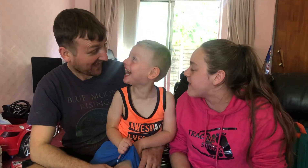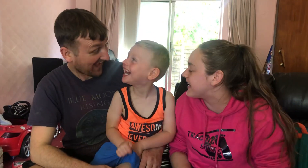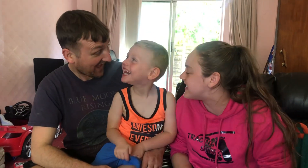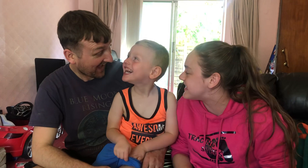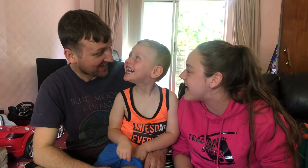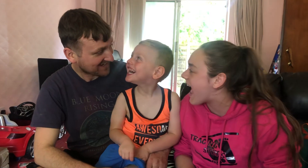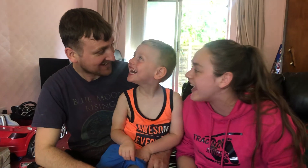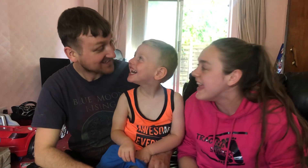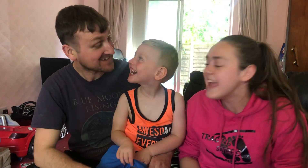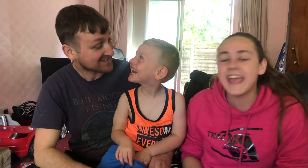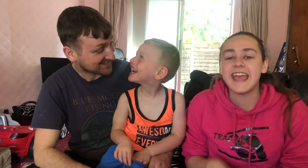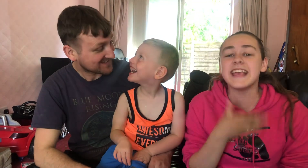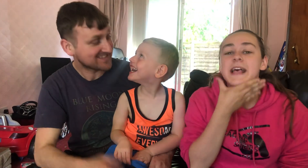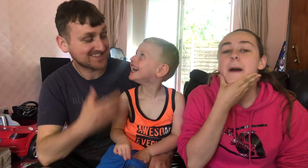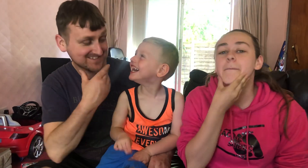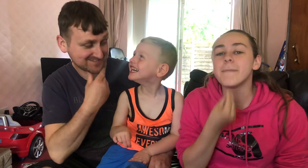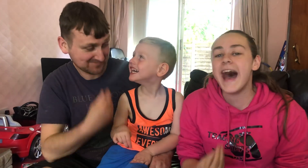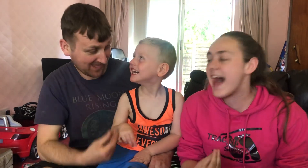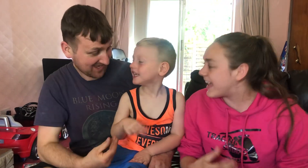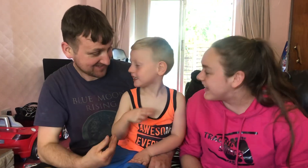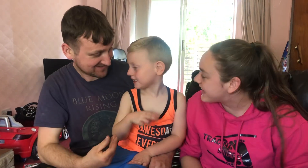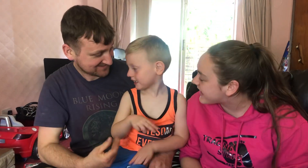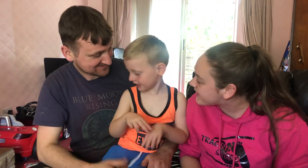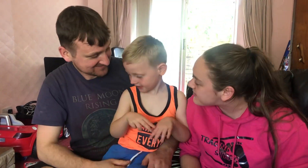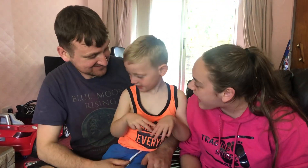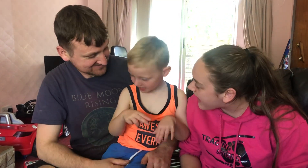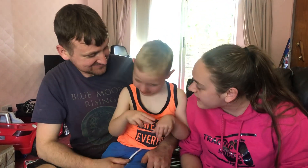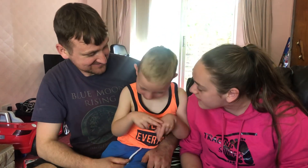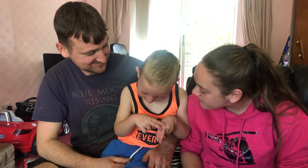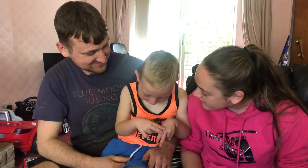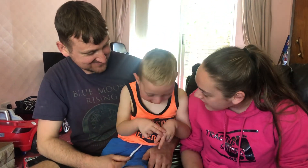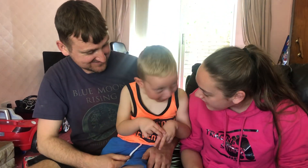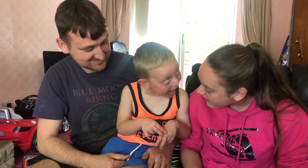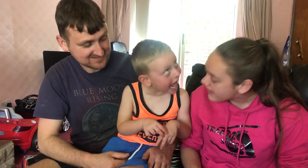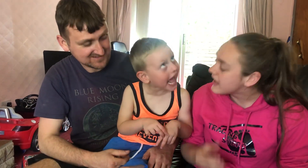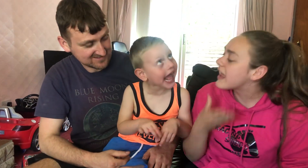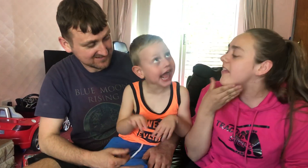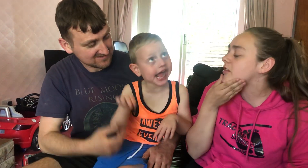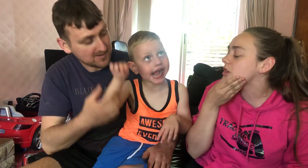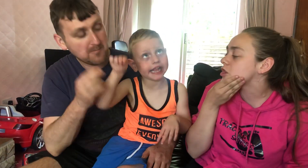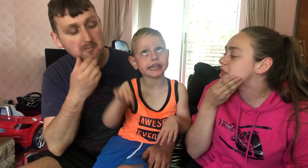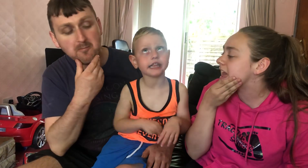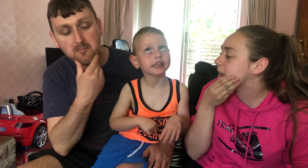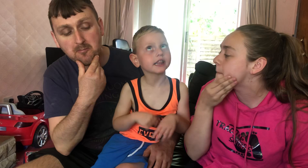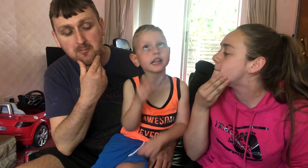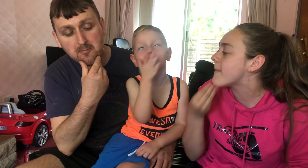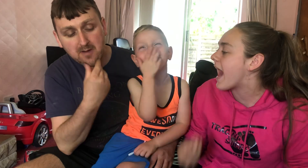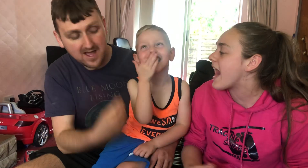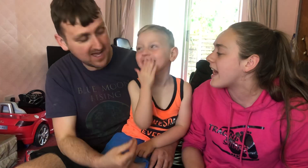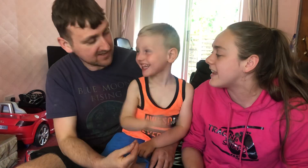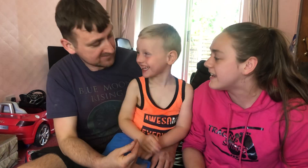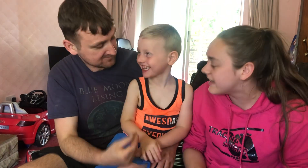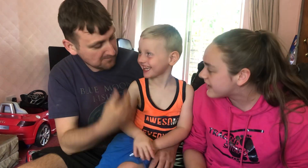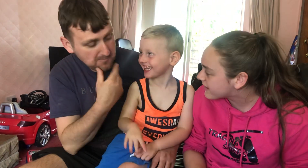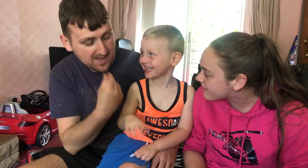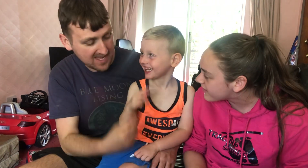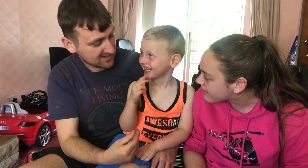everybody today is man. Can you sign? Man. Put this on your chin. Man. Man.